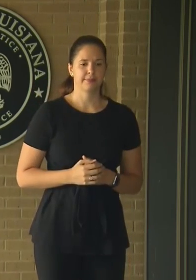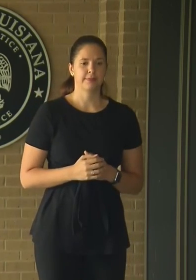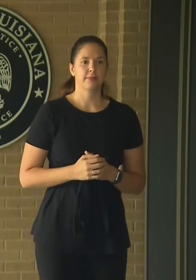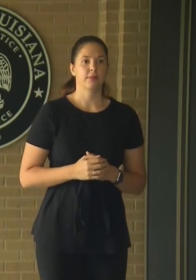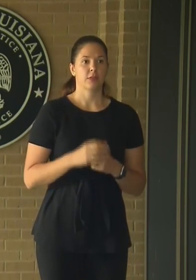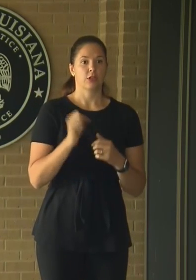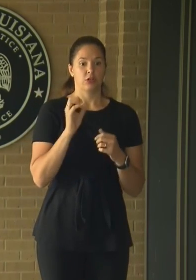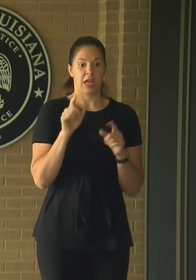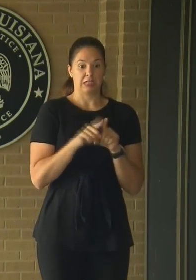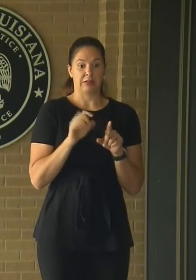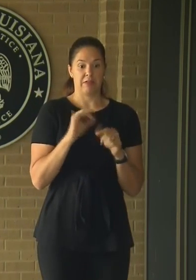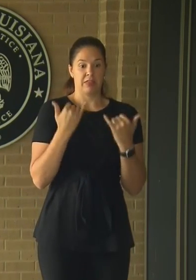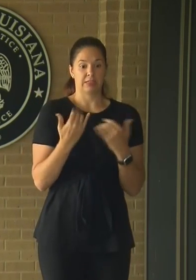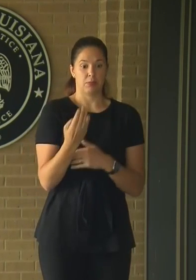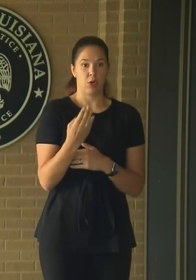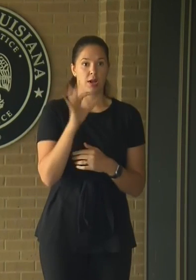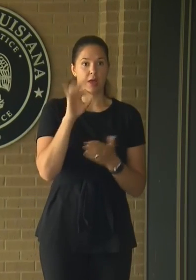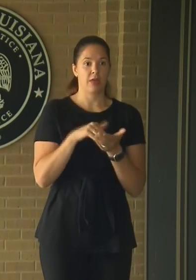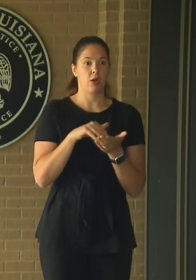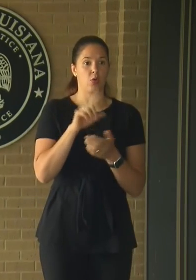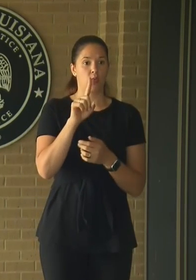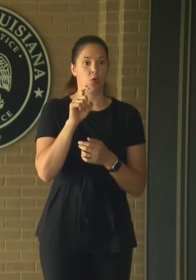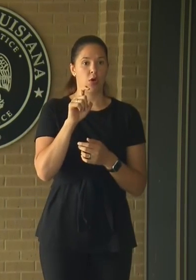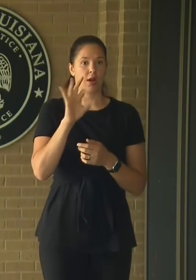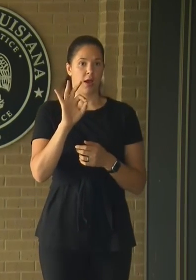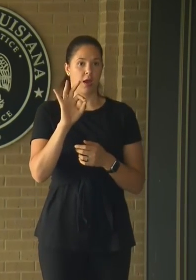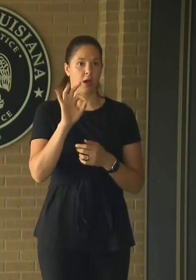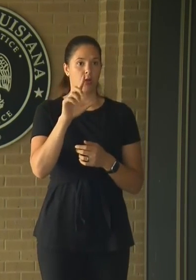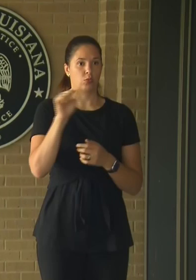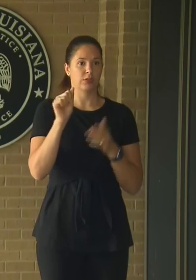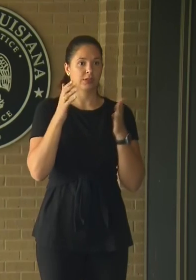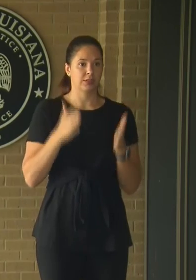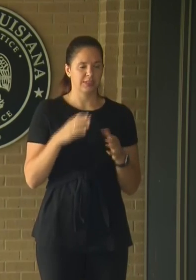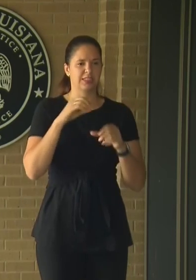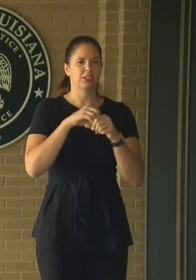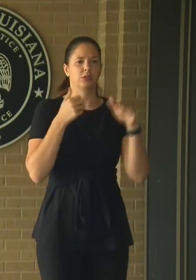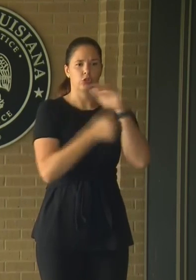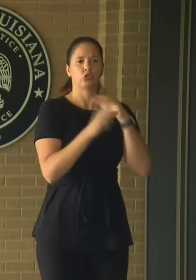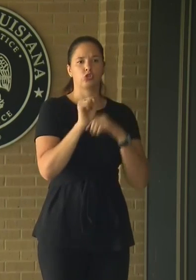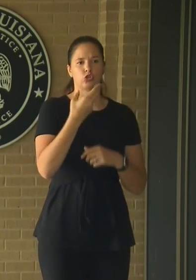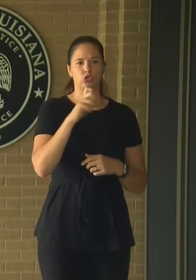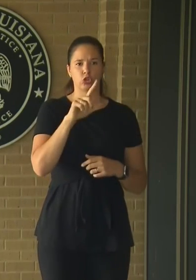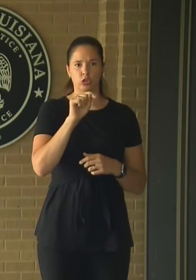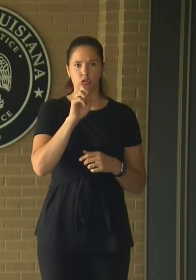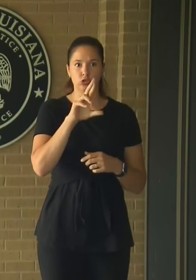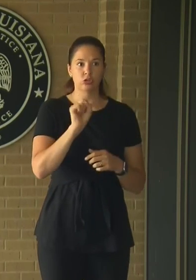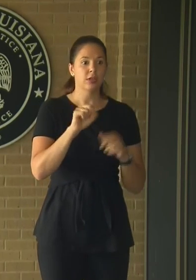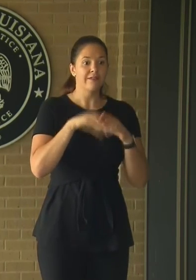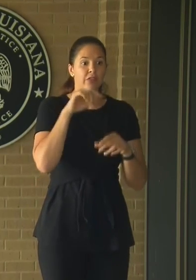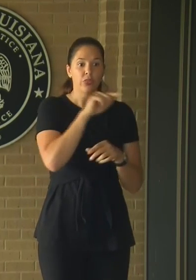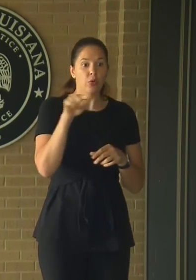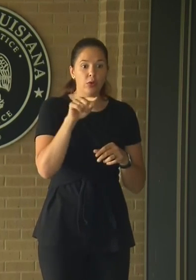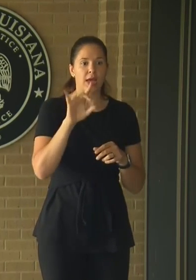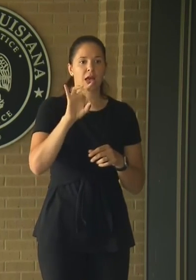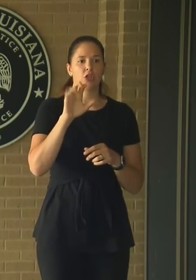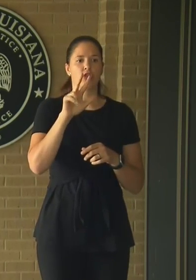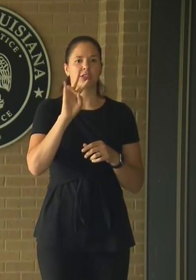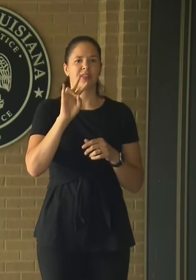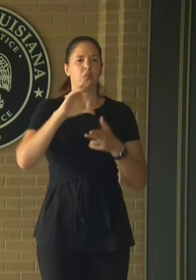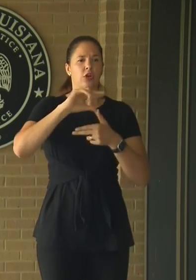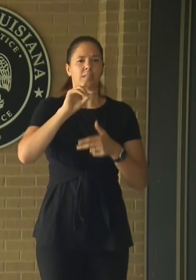1-888-766-3258. As of this morning, 9,109 Louisianans were in shelters, Of these, 837 were